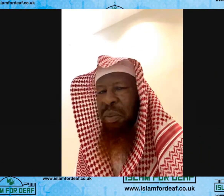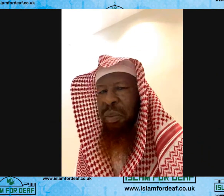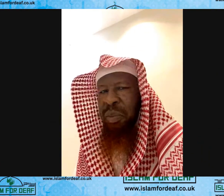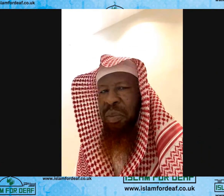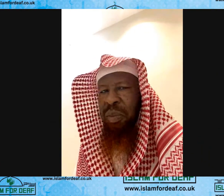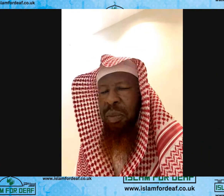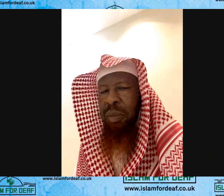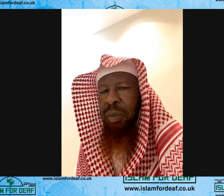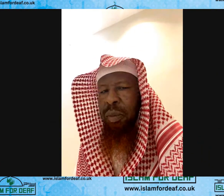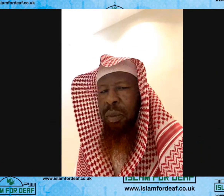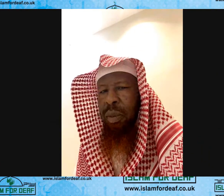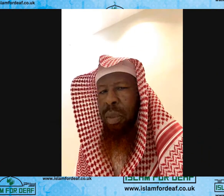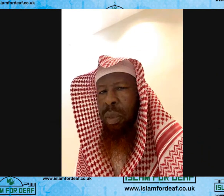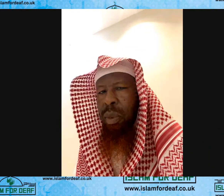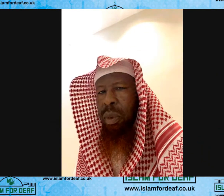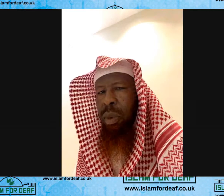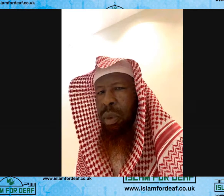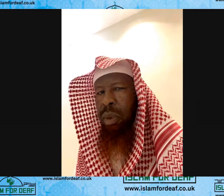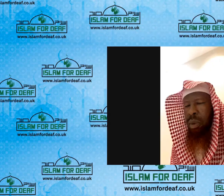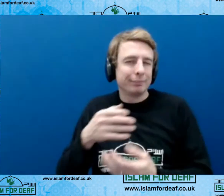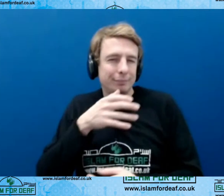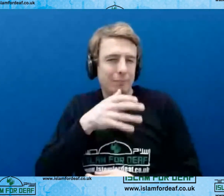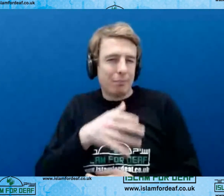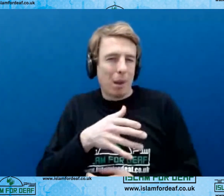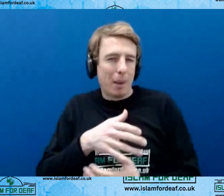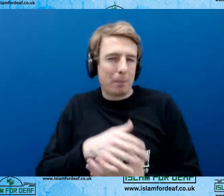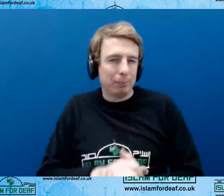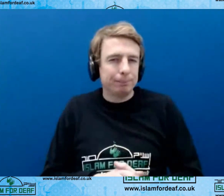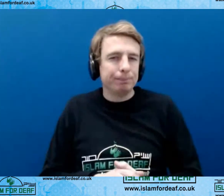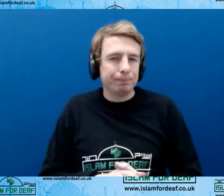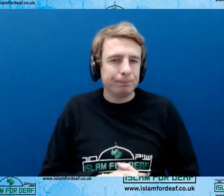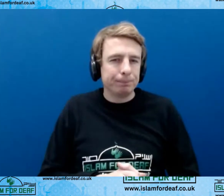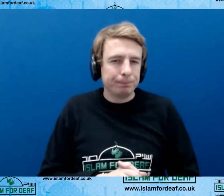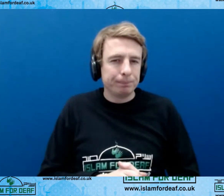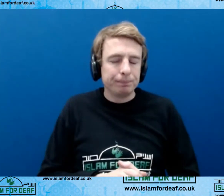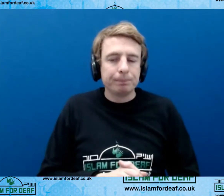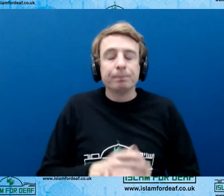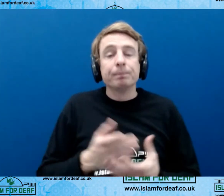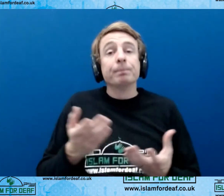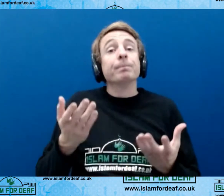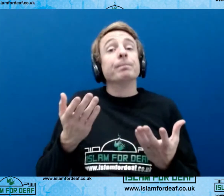In the name of Allah, may peace and blessings be showered upon the Prophet Muhammad. Proceed.